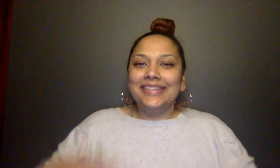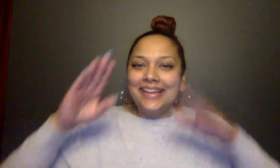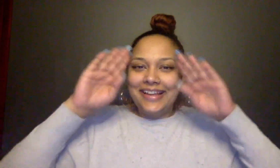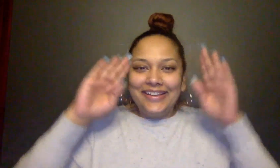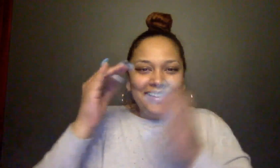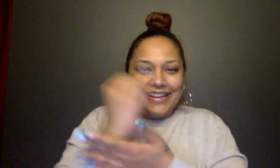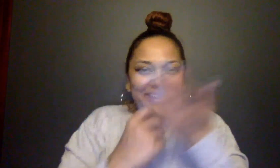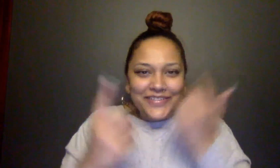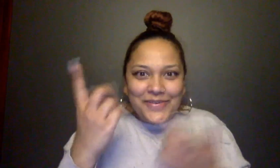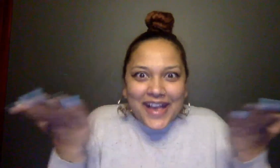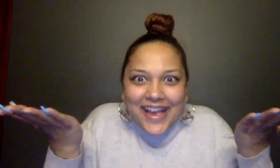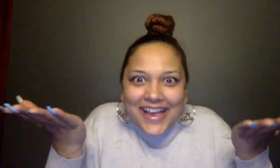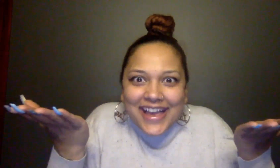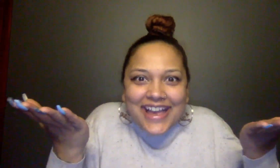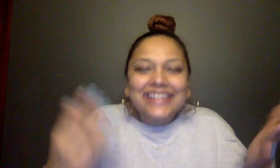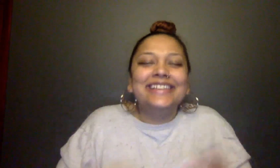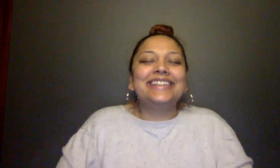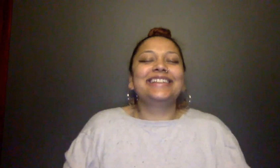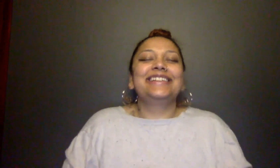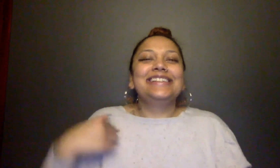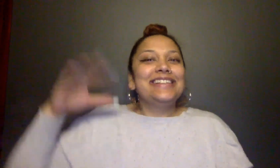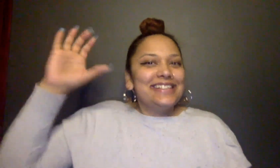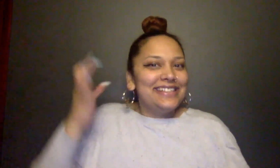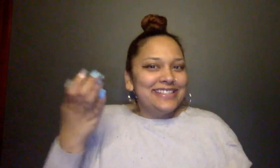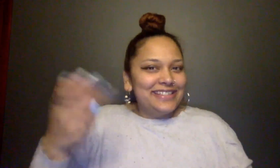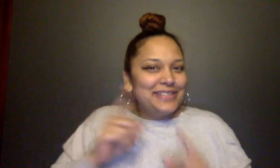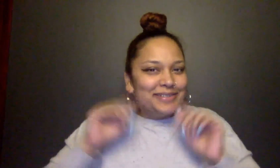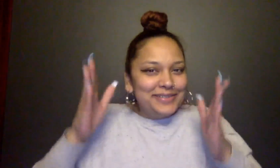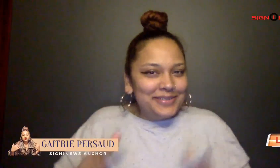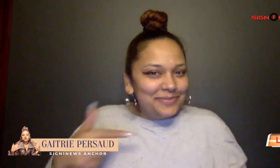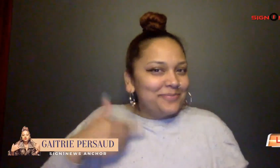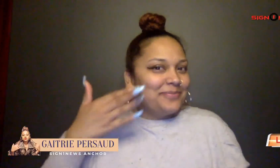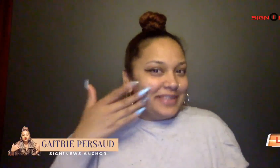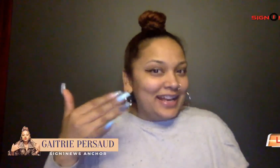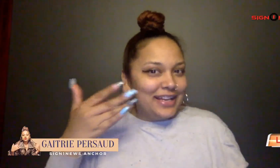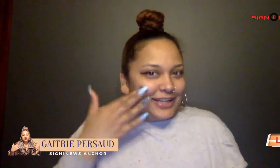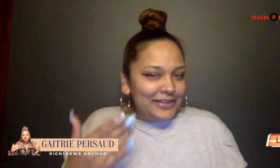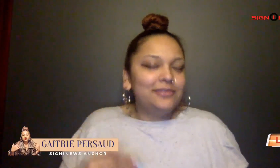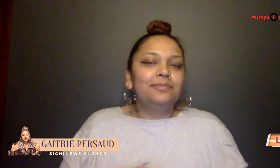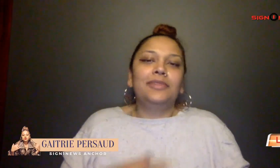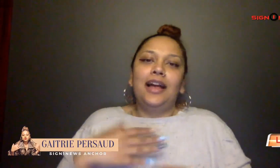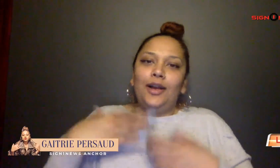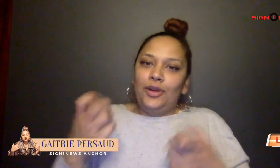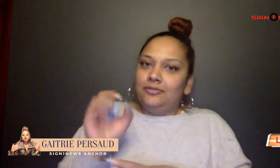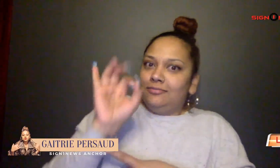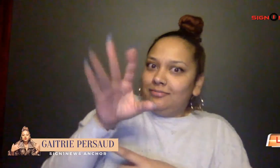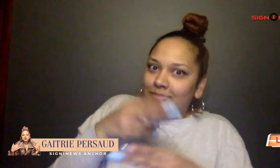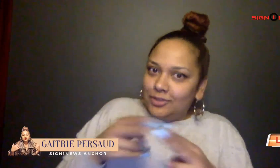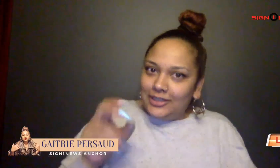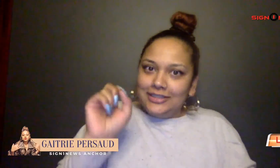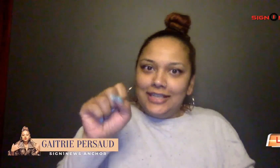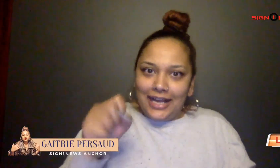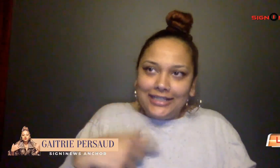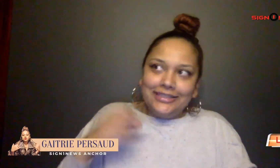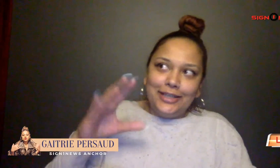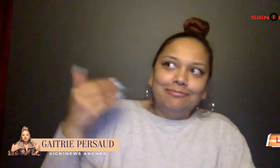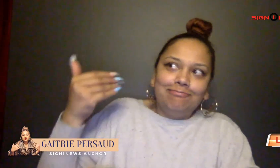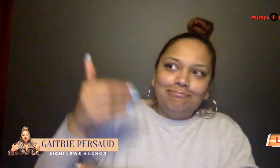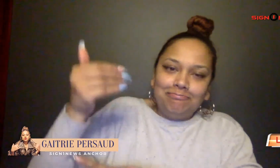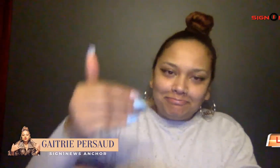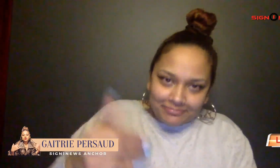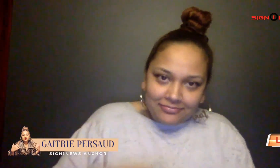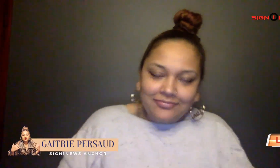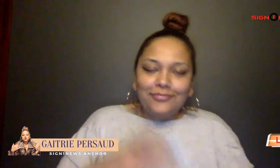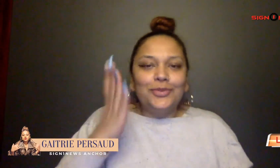hello everyone I'm sign one news anchor Gaytree Persaud I want to